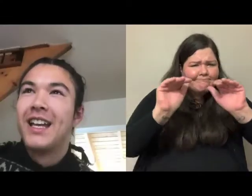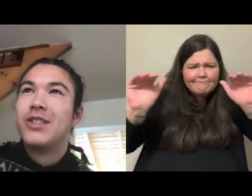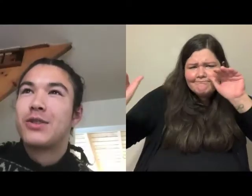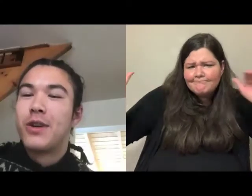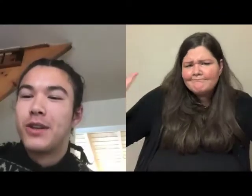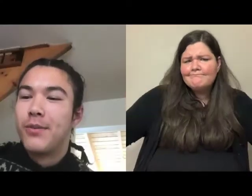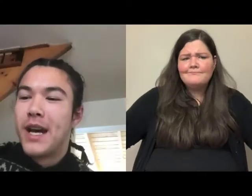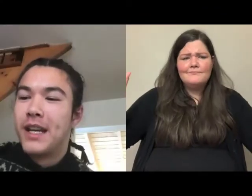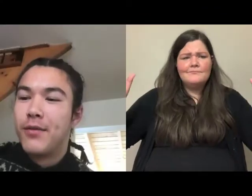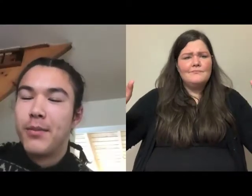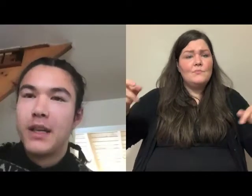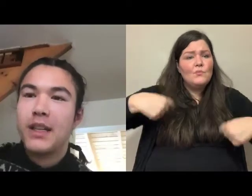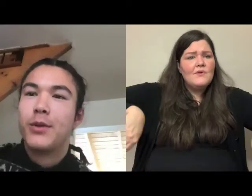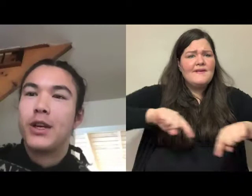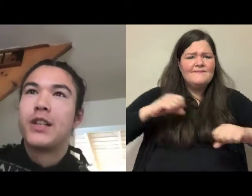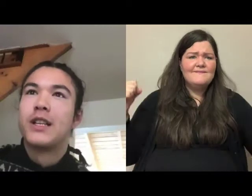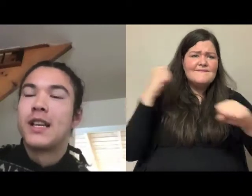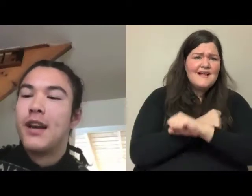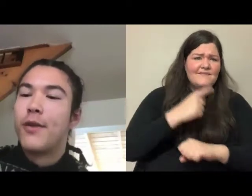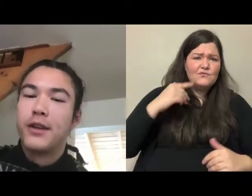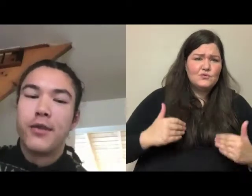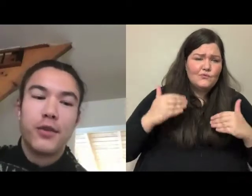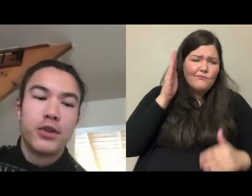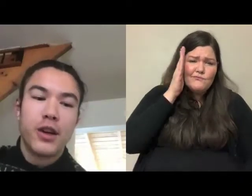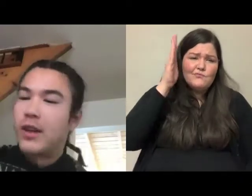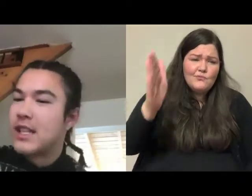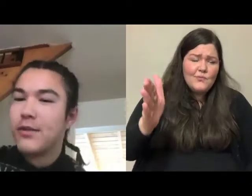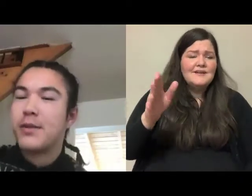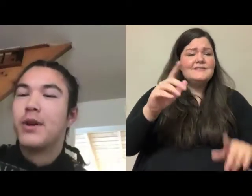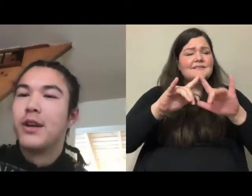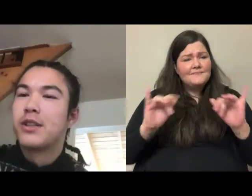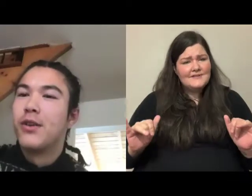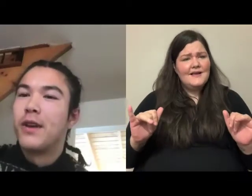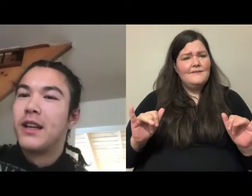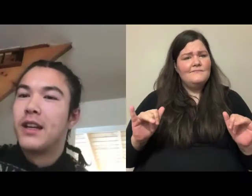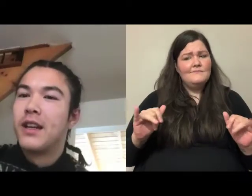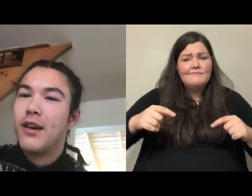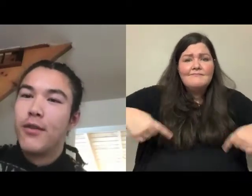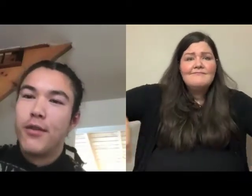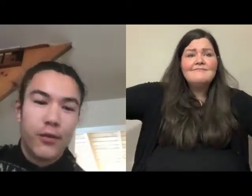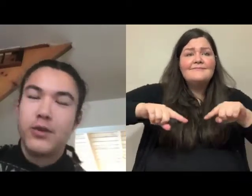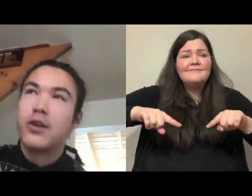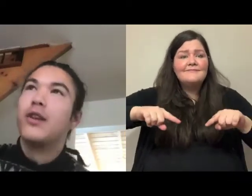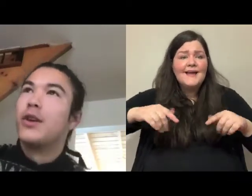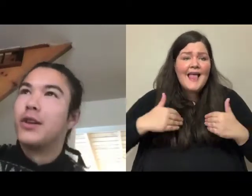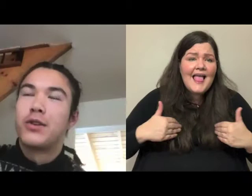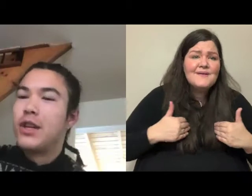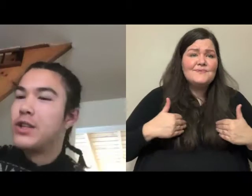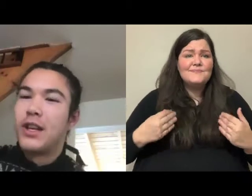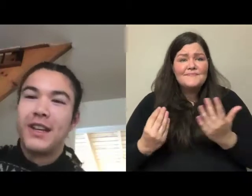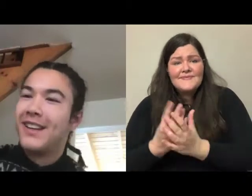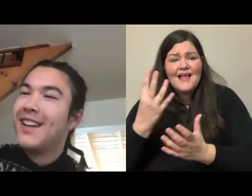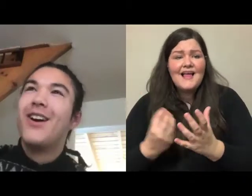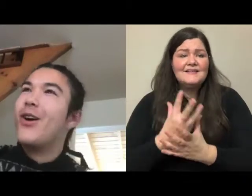Just wanted to remind everybody that we're not just fighting for the future of ourselves, but we're also fighting for the future of all the creation